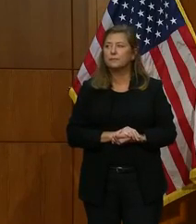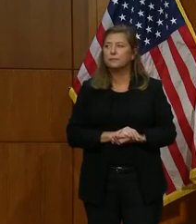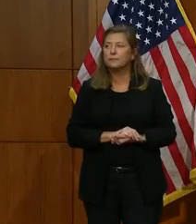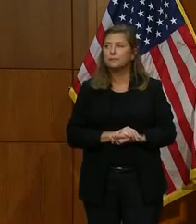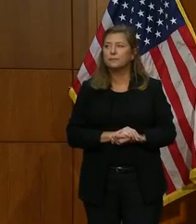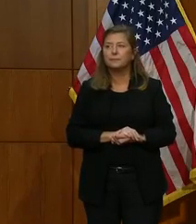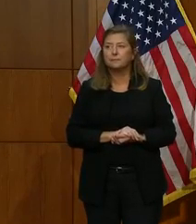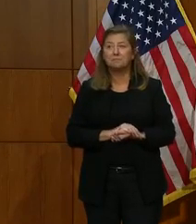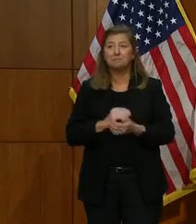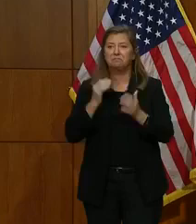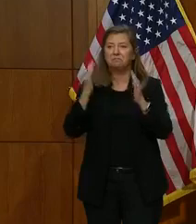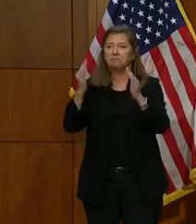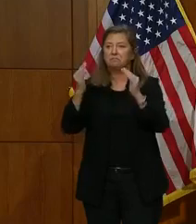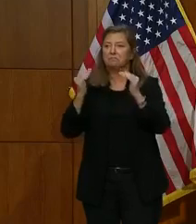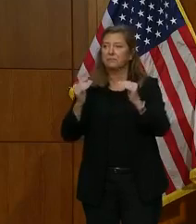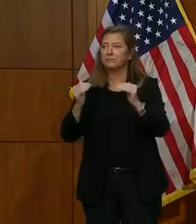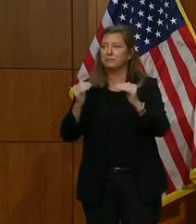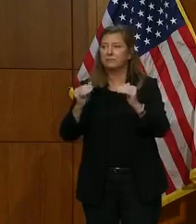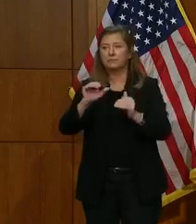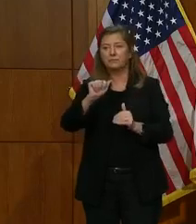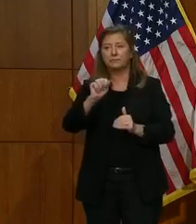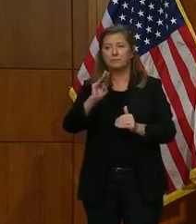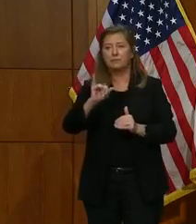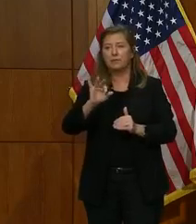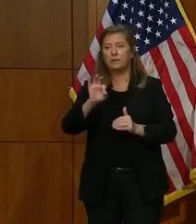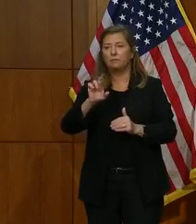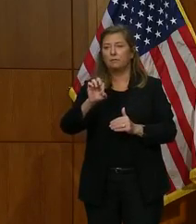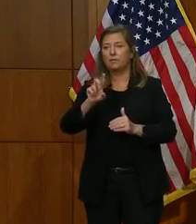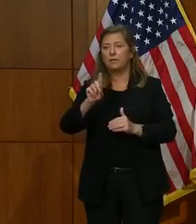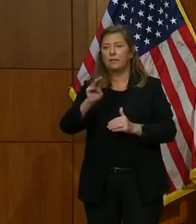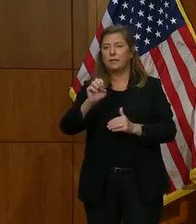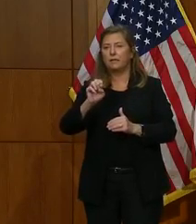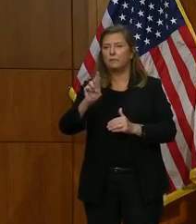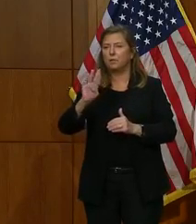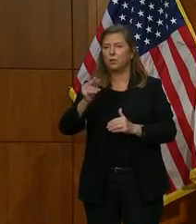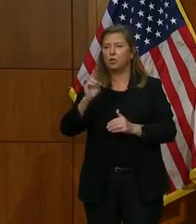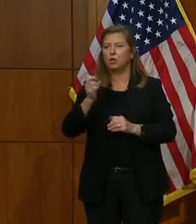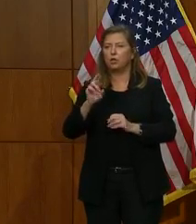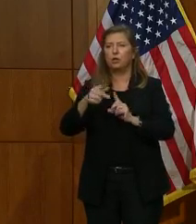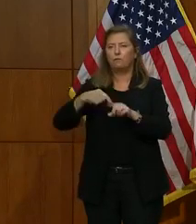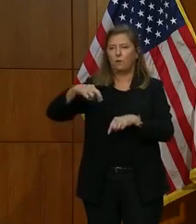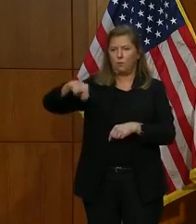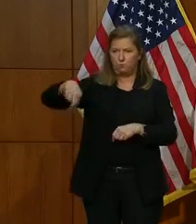Okay, next we will go to Amy Friedenberger with Roanoke Times.